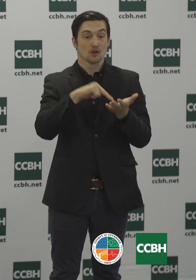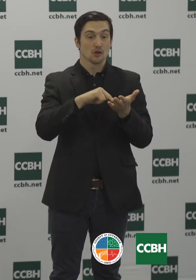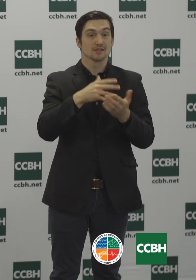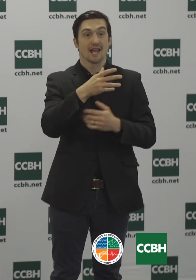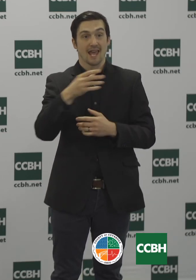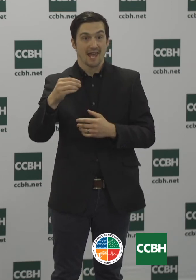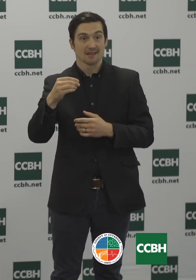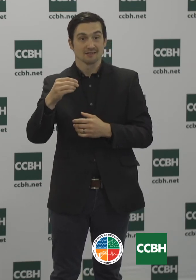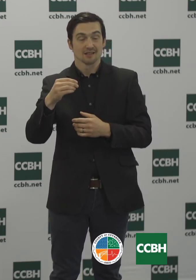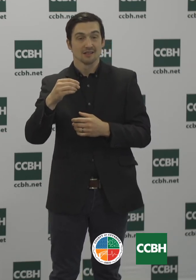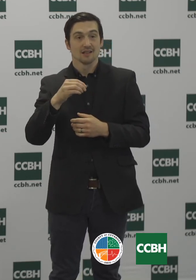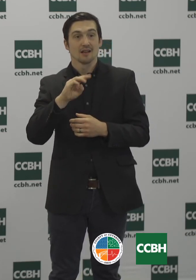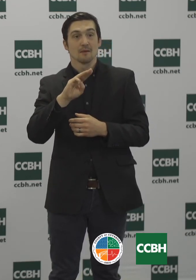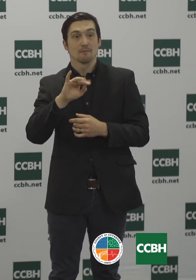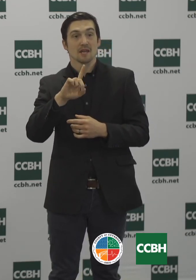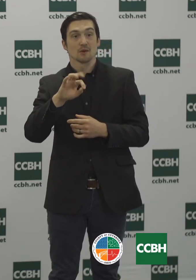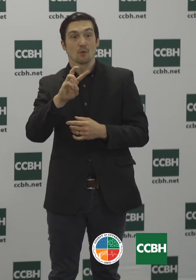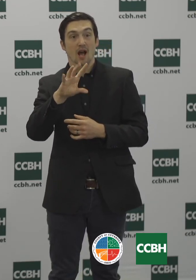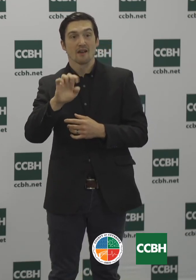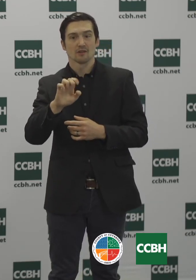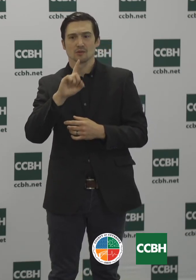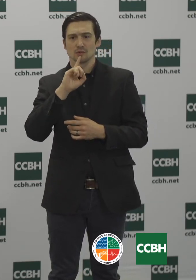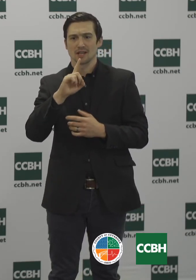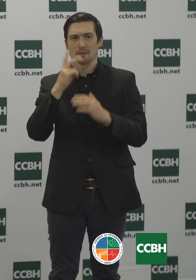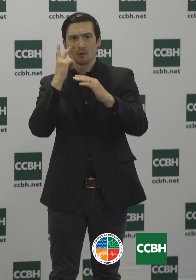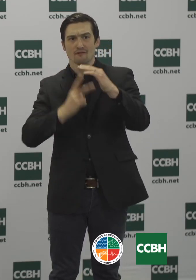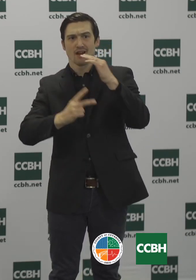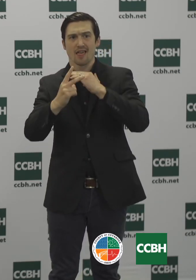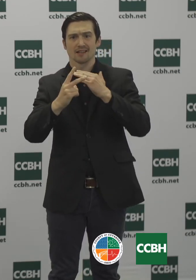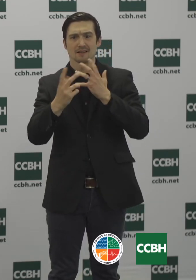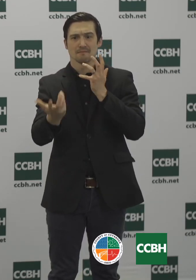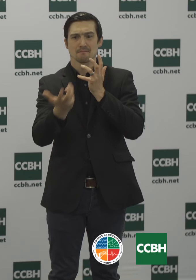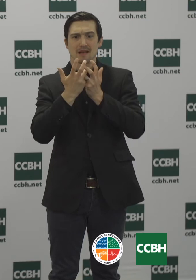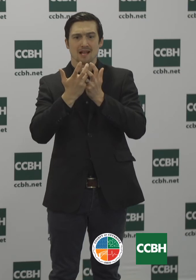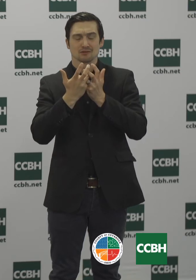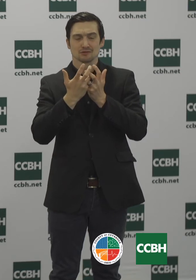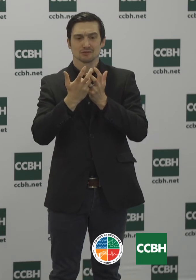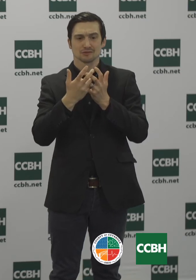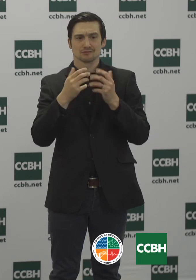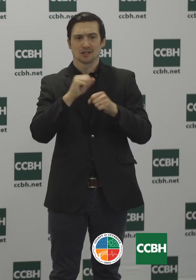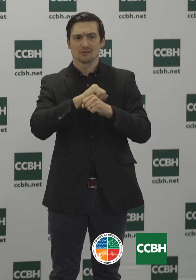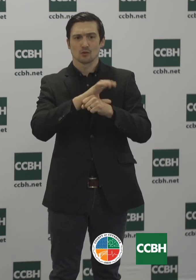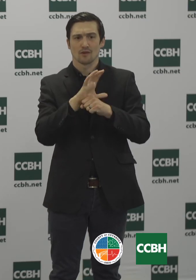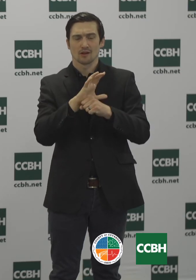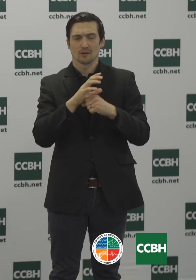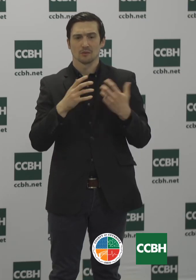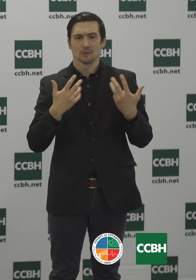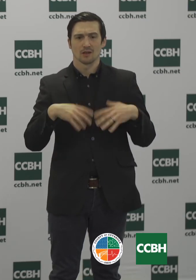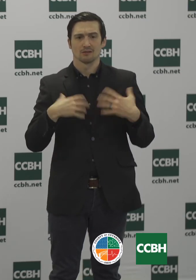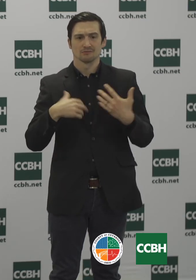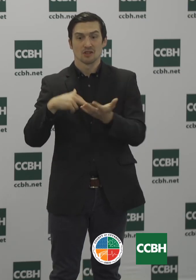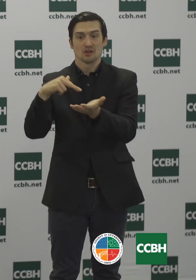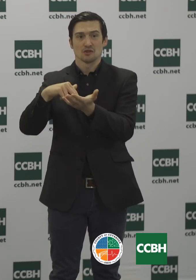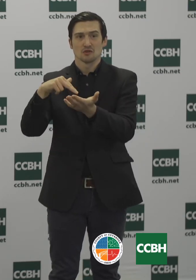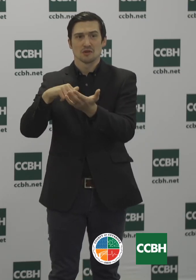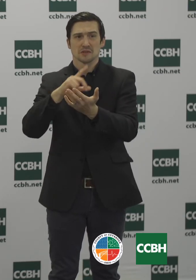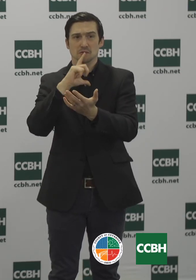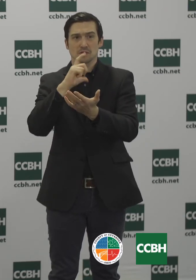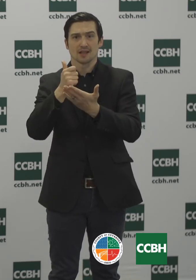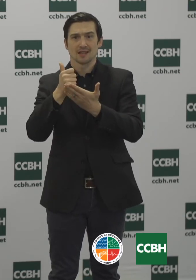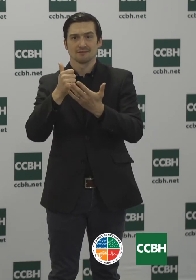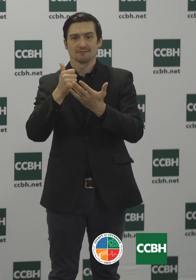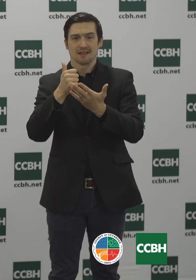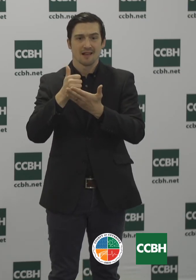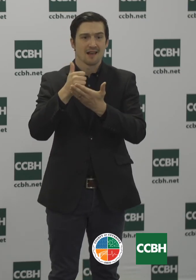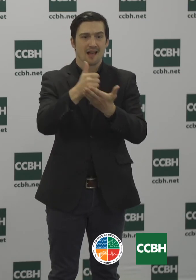light of COVID-19. There couldn't be a better time to acknowledge the impact of nurses here locally